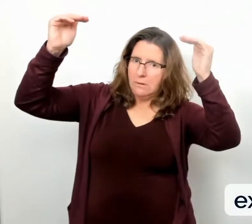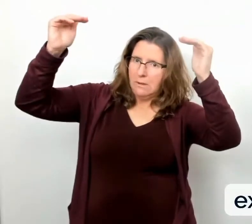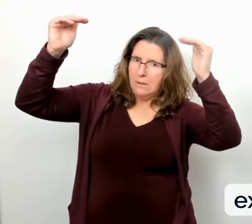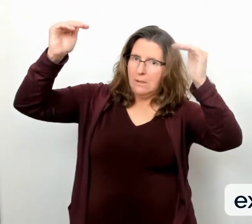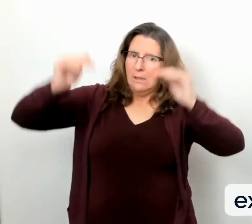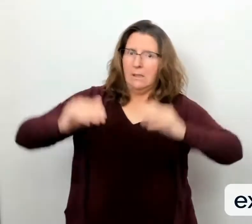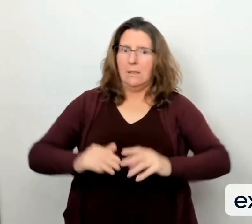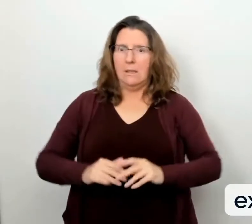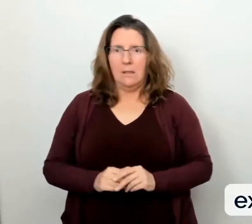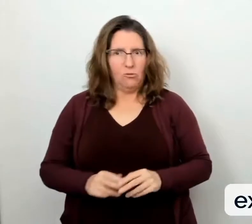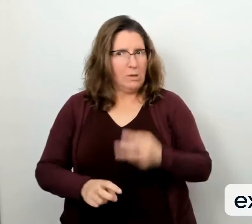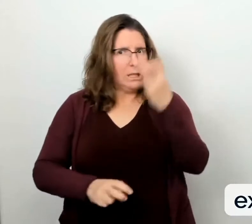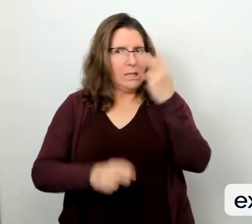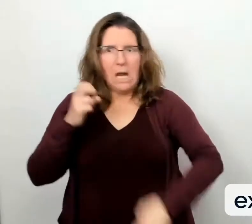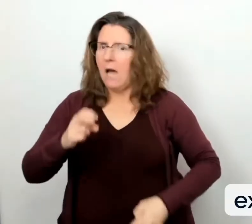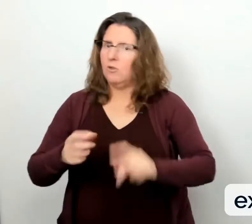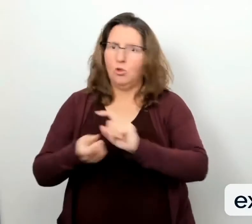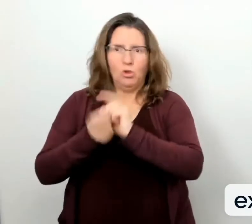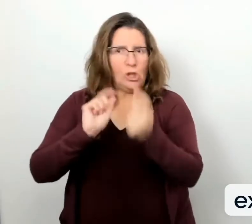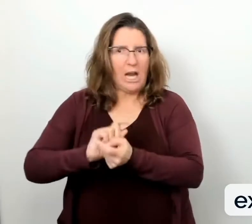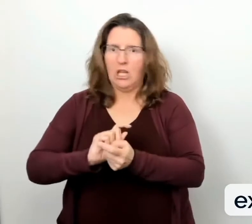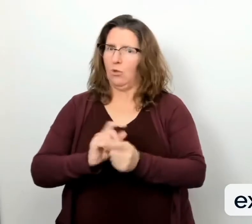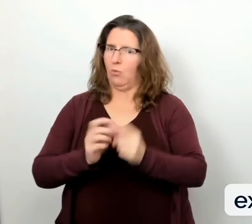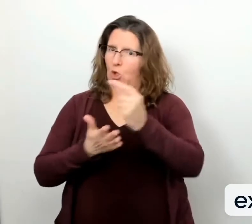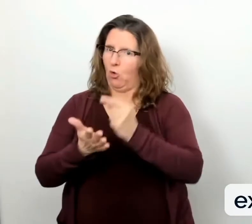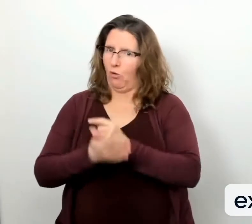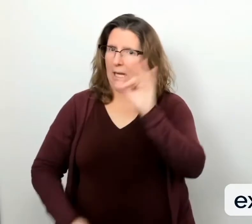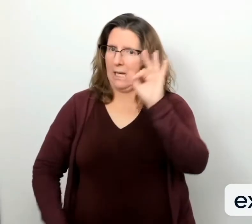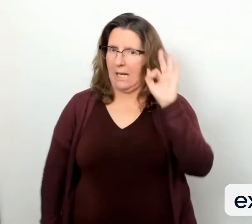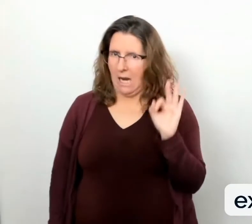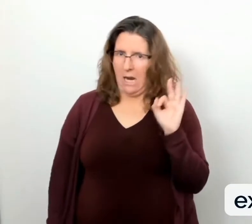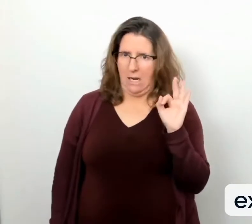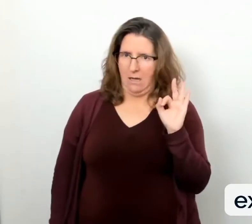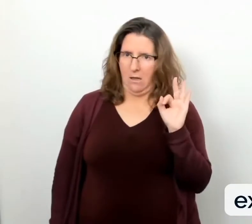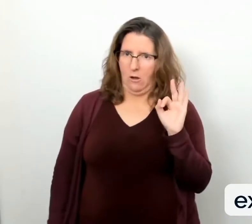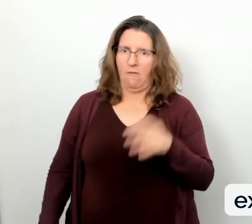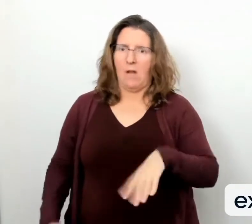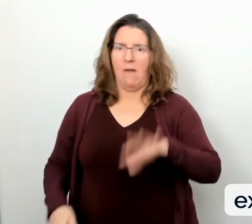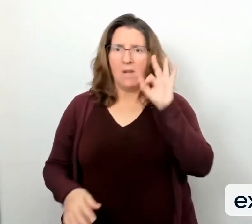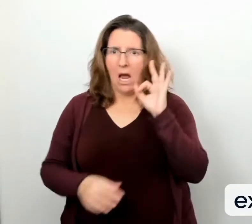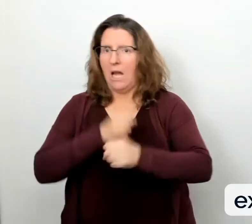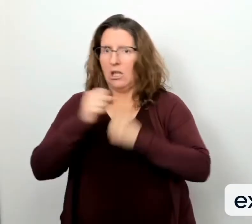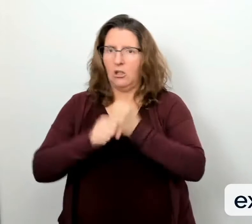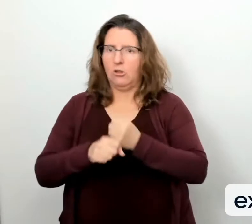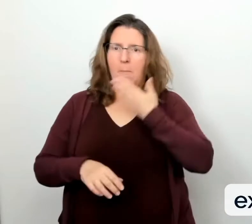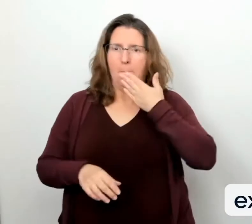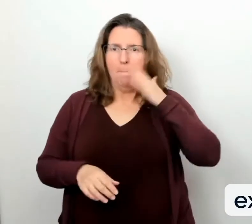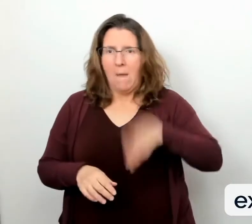behaviors. Believe me, that wasn't easy. 9 years of schooling with low expectations